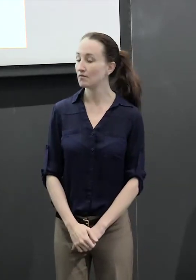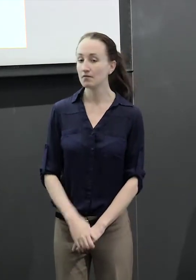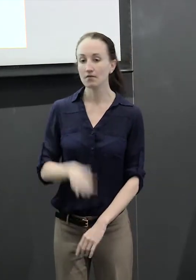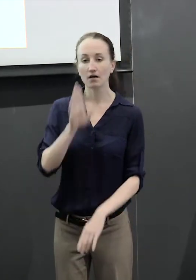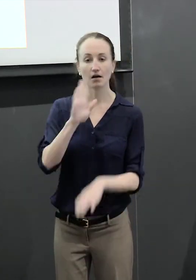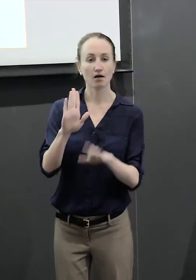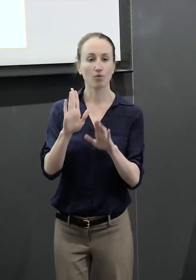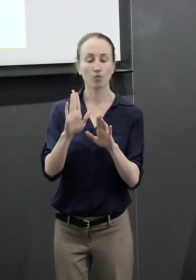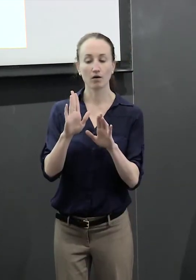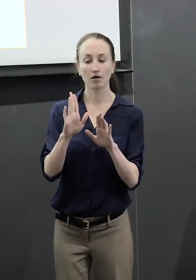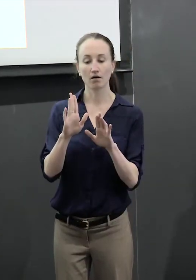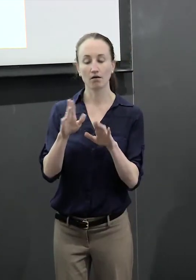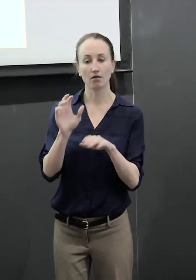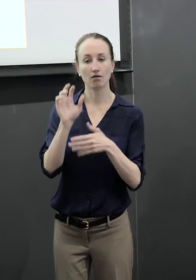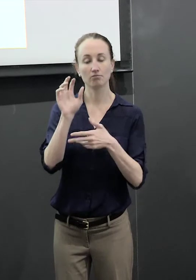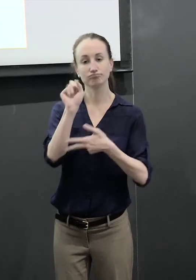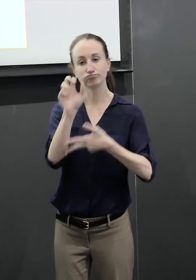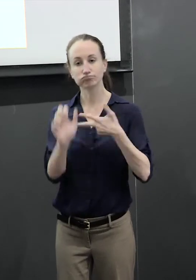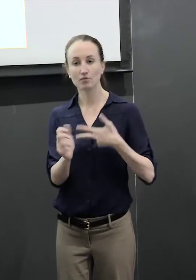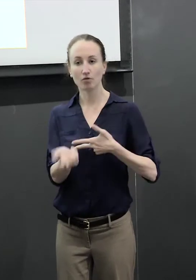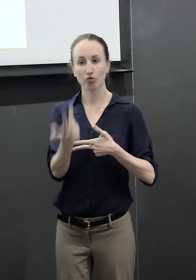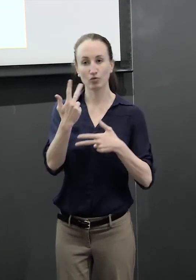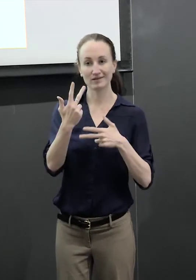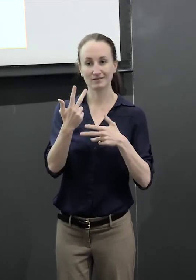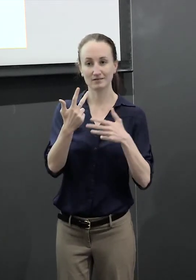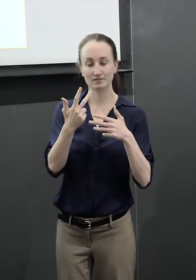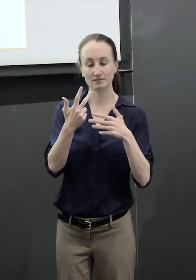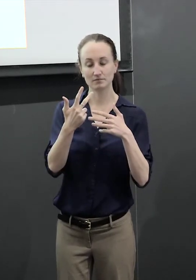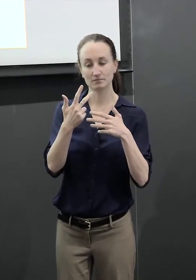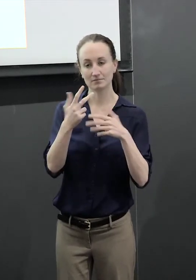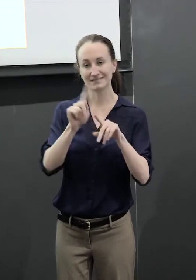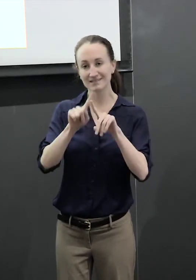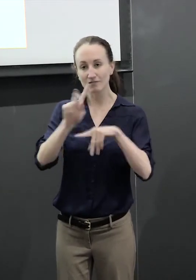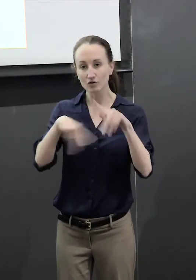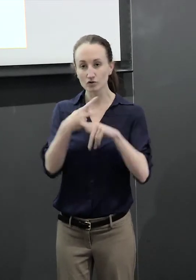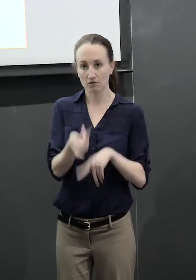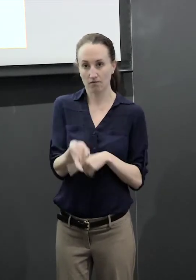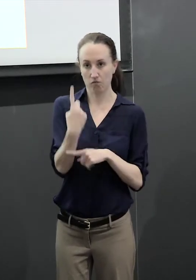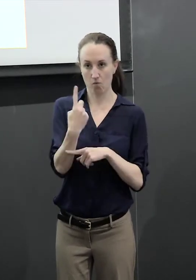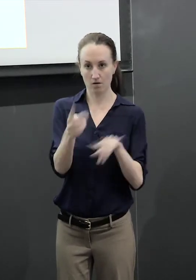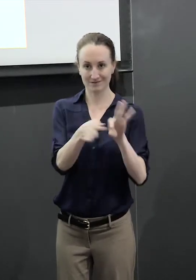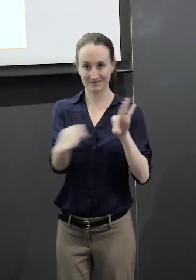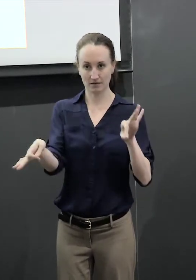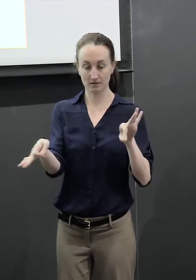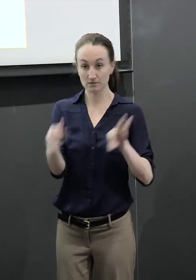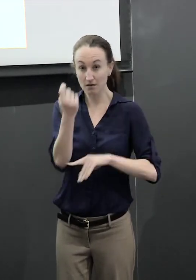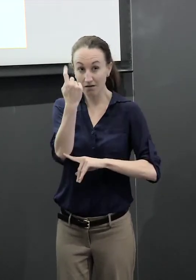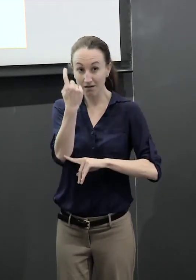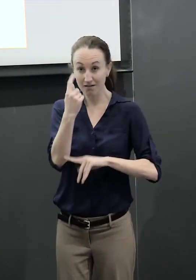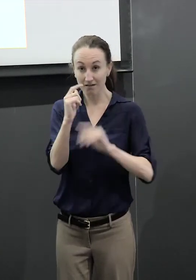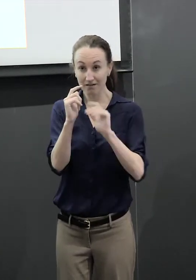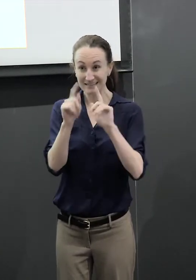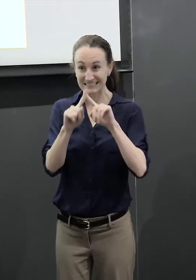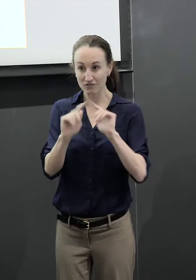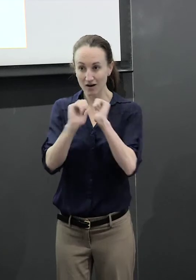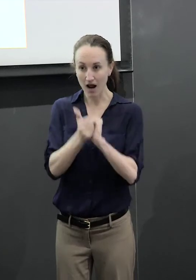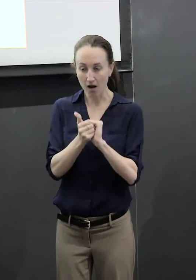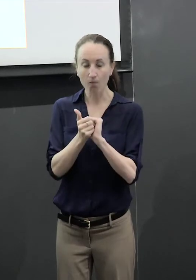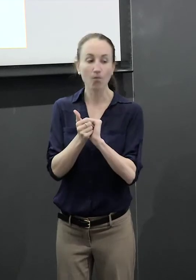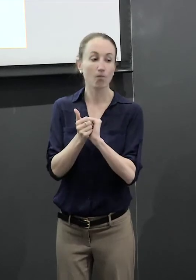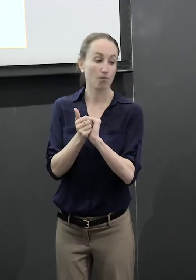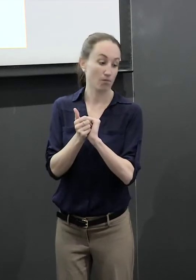I will give you three different versions are the same sentence. The only difference will be